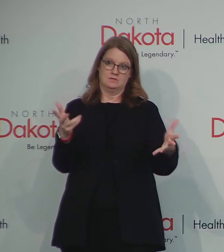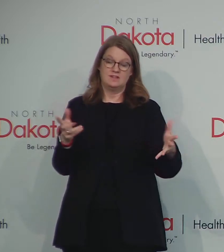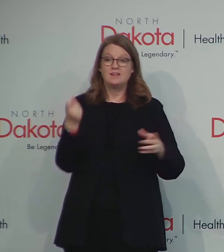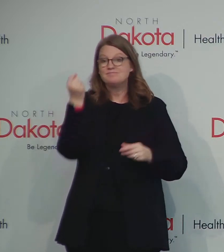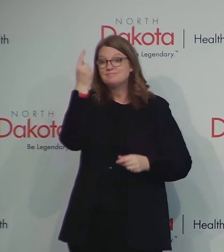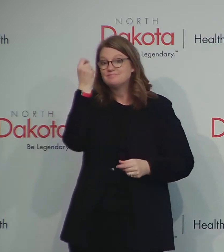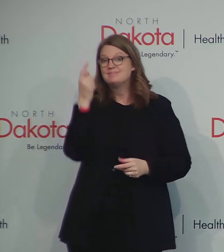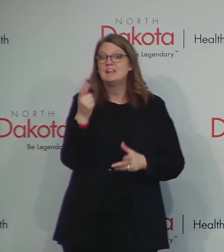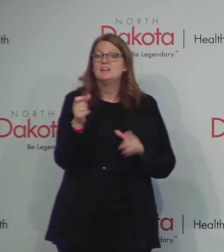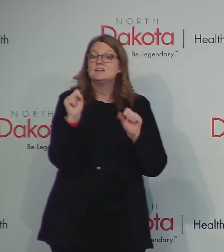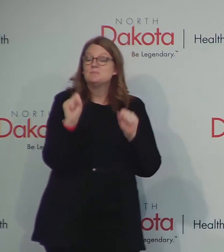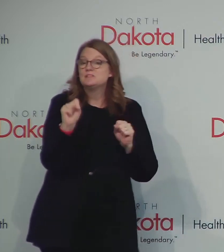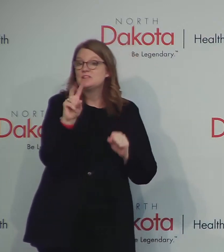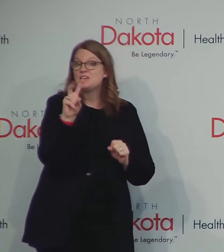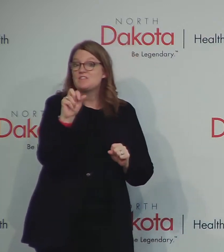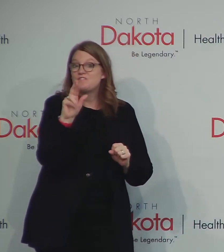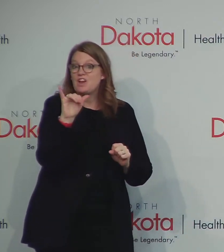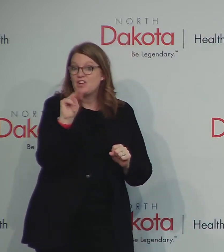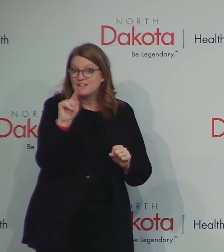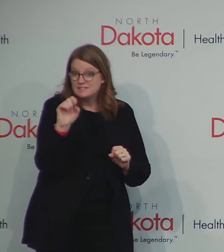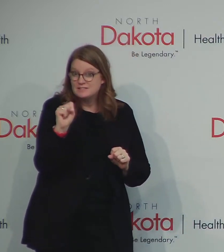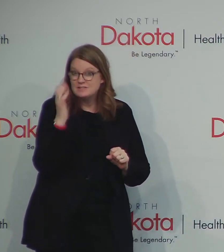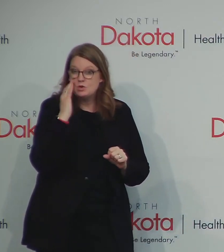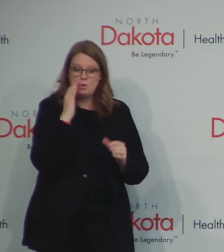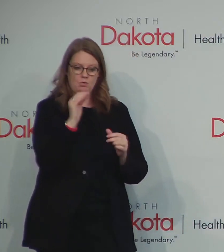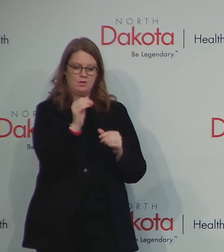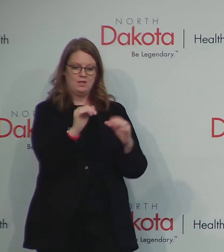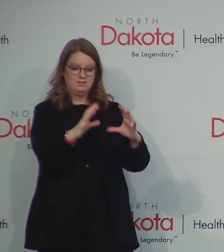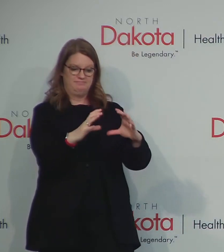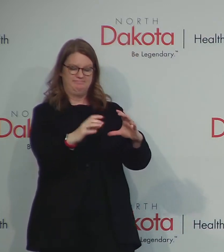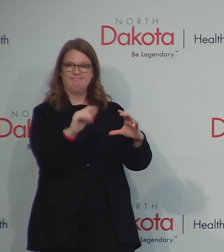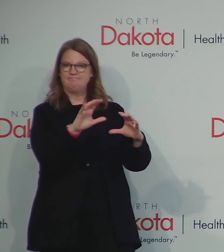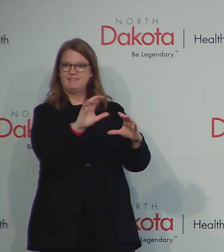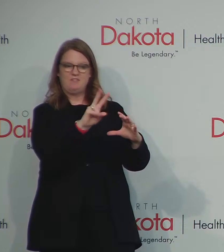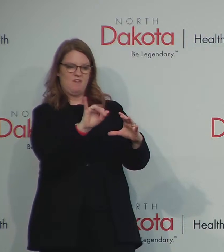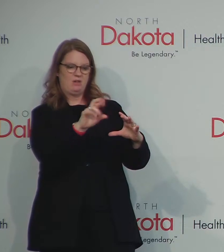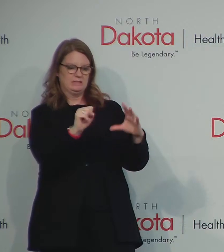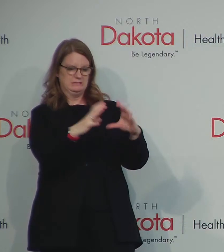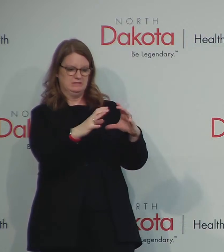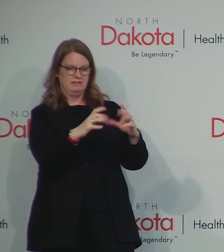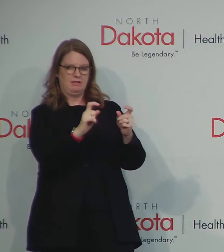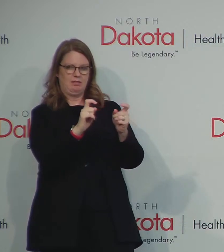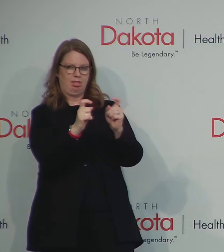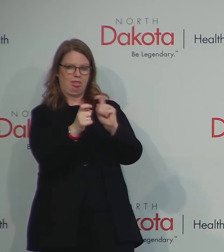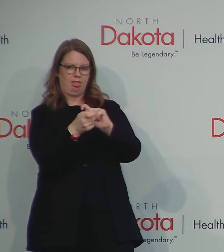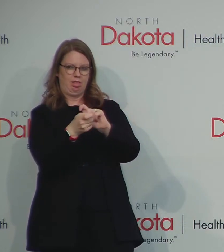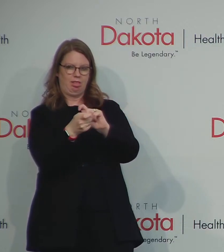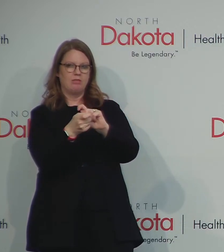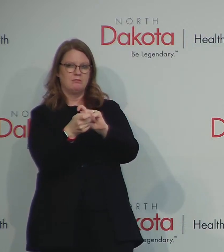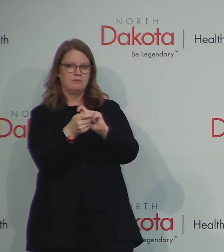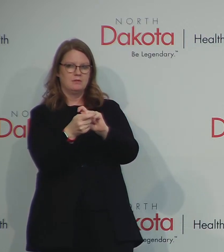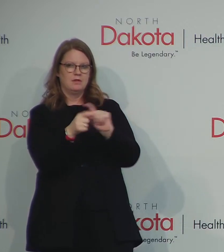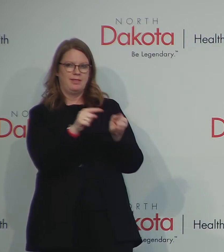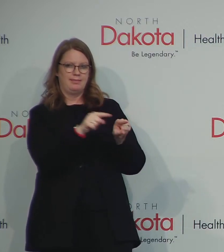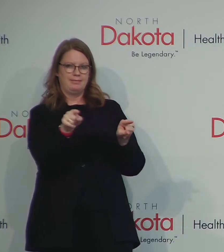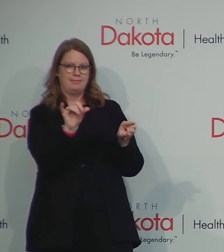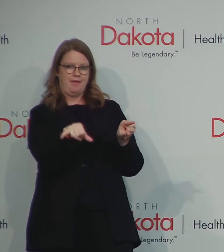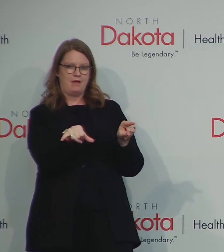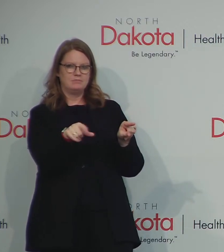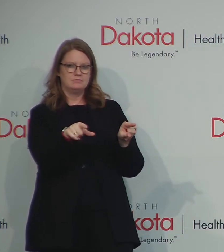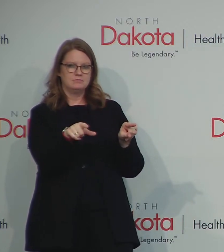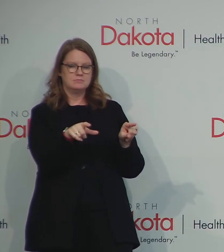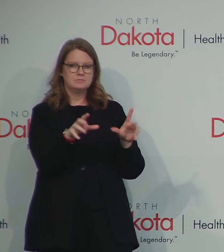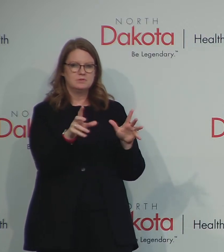variants potentially arriving now. They're in the United States, not yet in North Dakota, but we have to remain aware as we work to